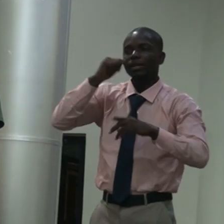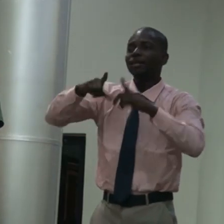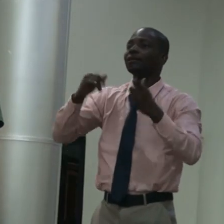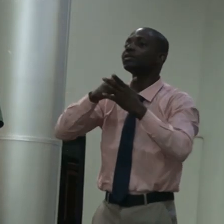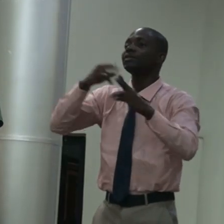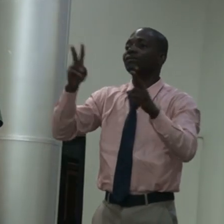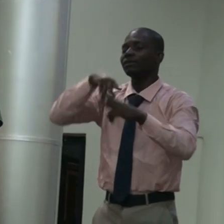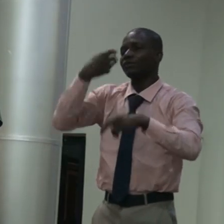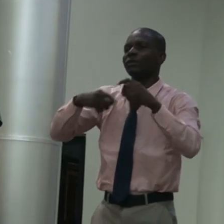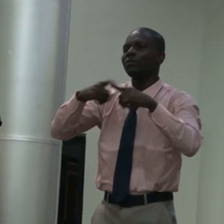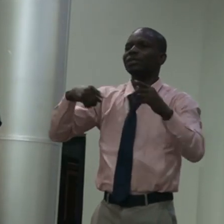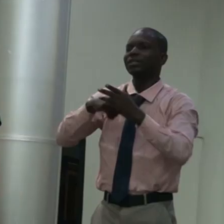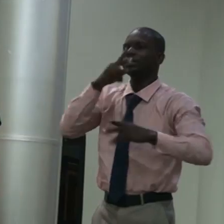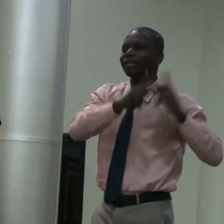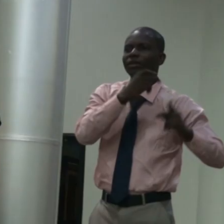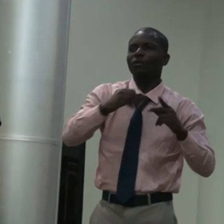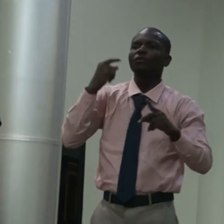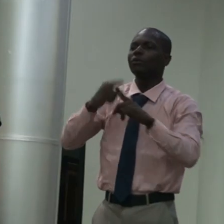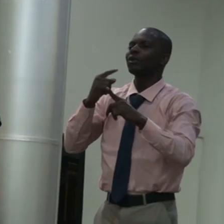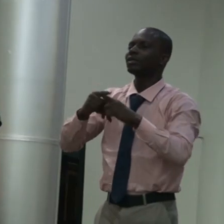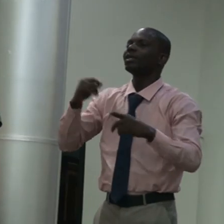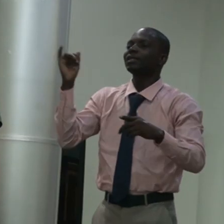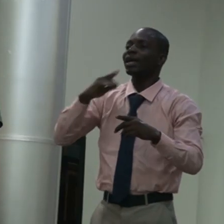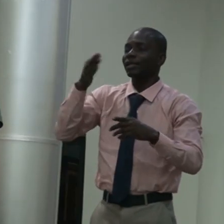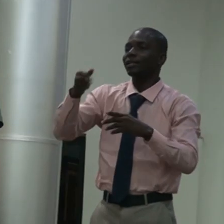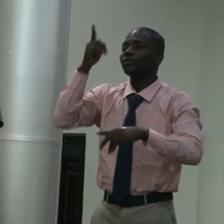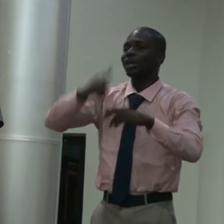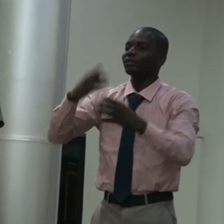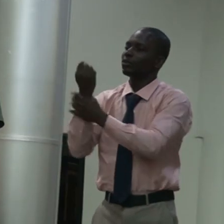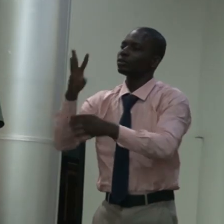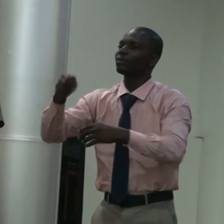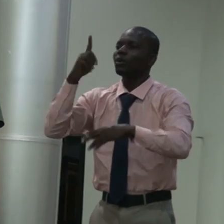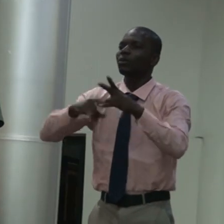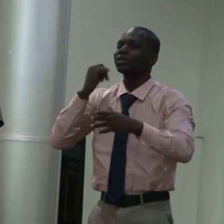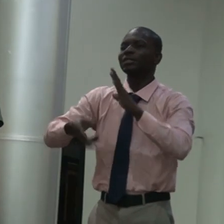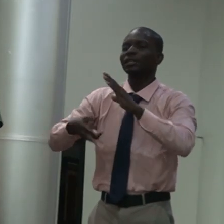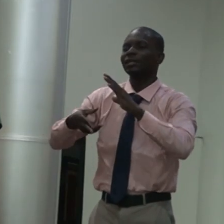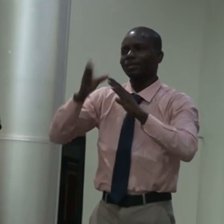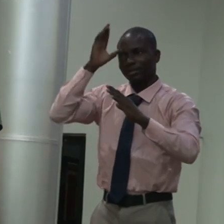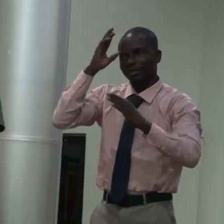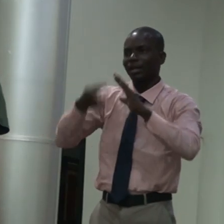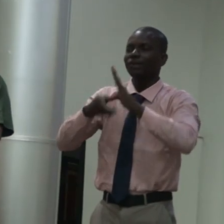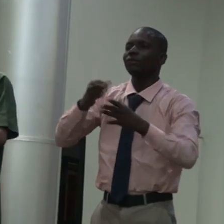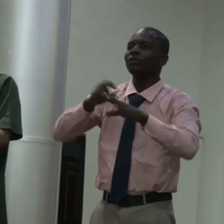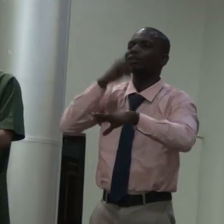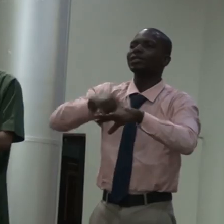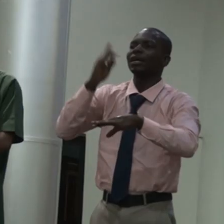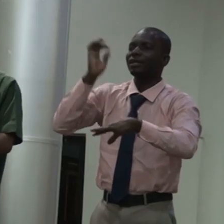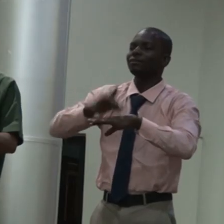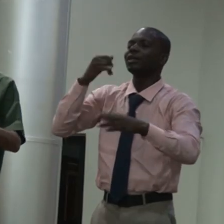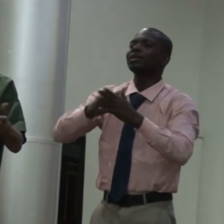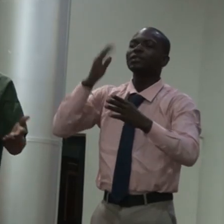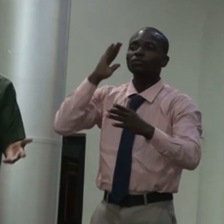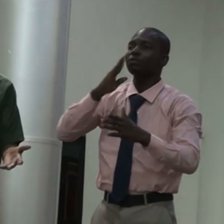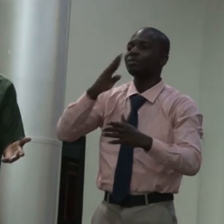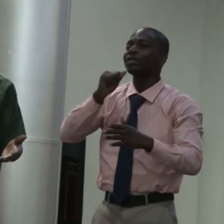but these kind of words are nebulous and you cannot tie them down. What is a critical reform of significant national impact? It